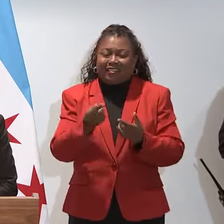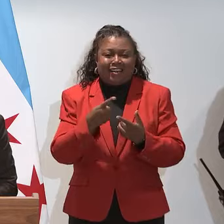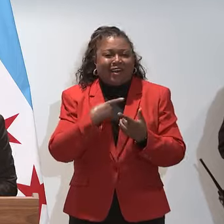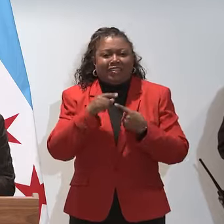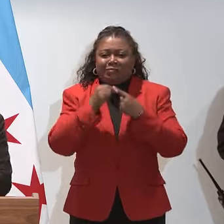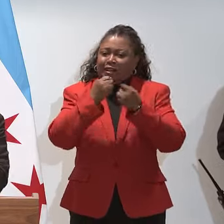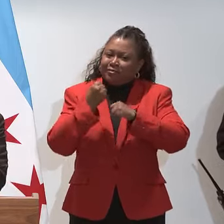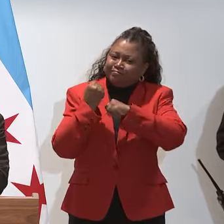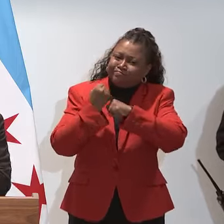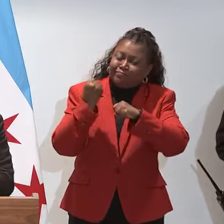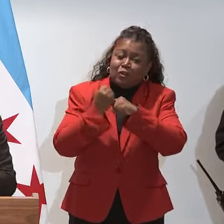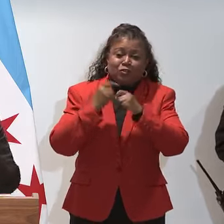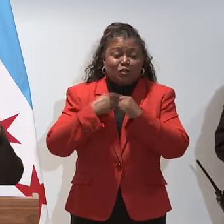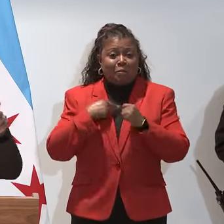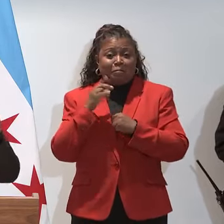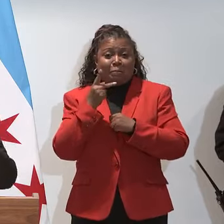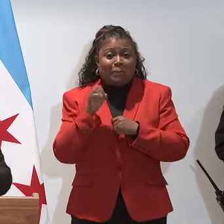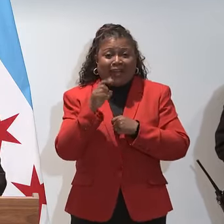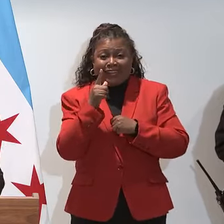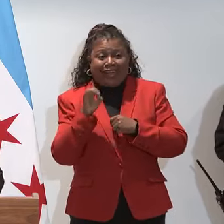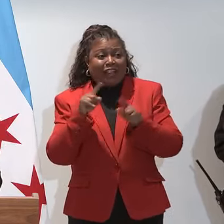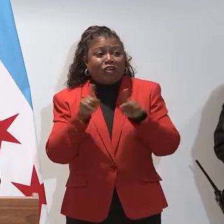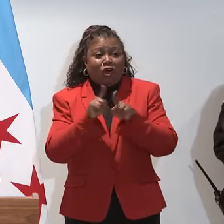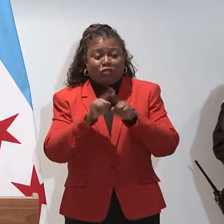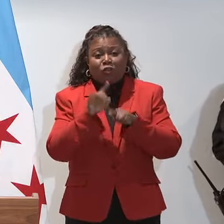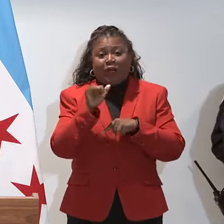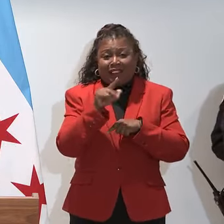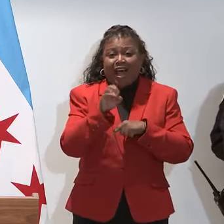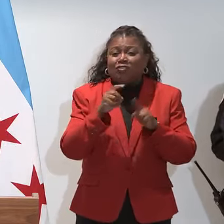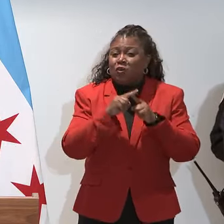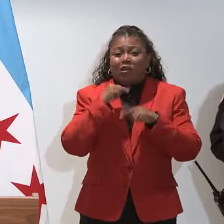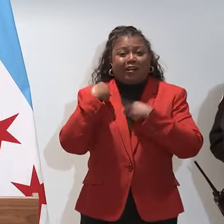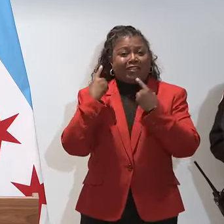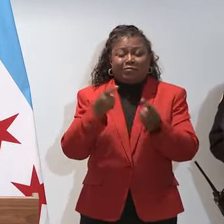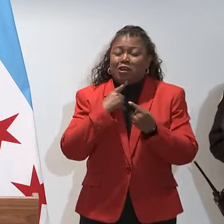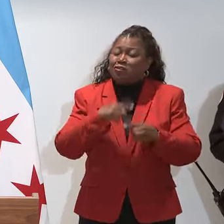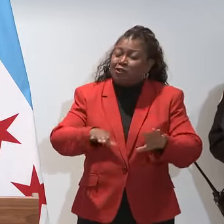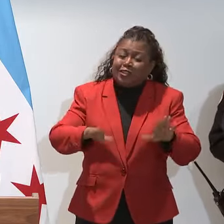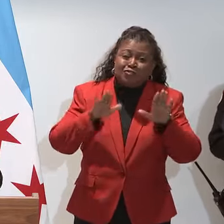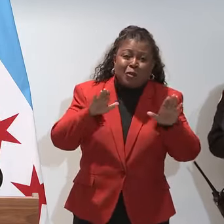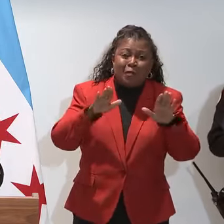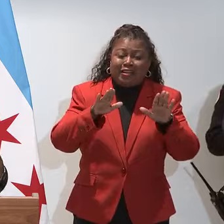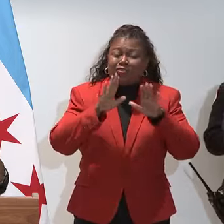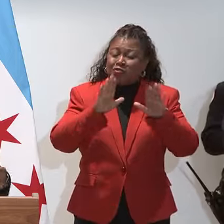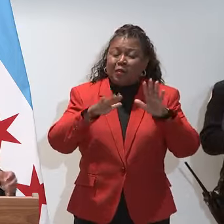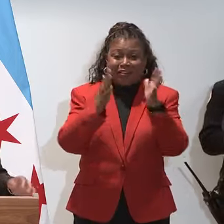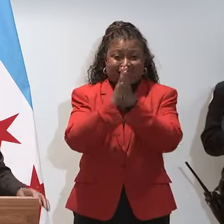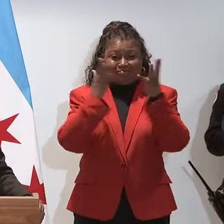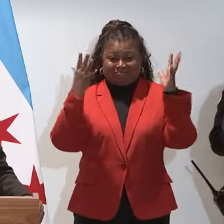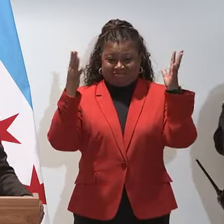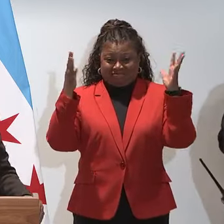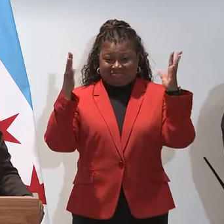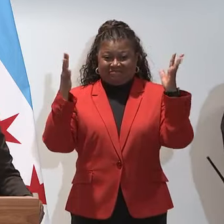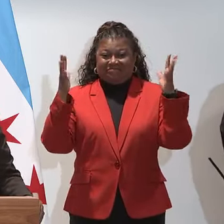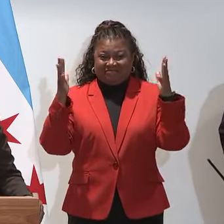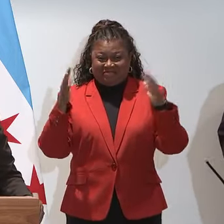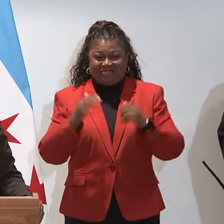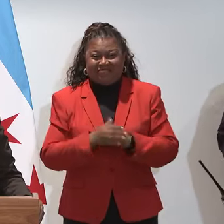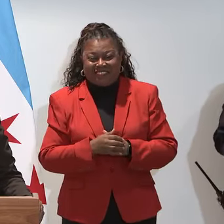a special shout out to Mike Kelly and also to Alonzo, who has been tremendous, tremendous in this work.